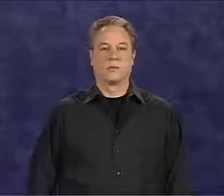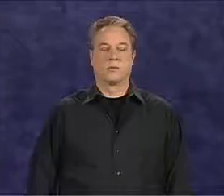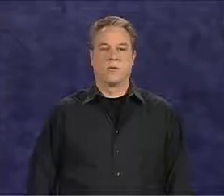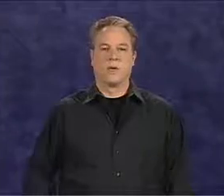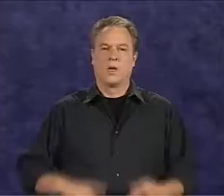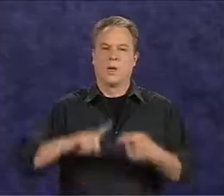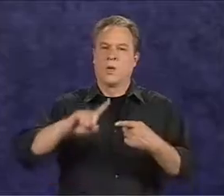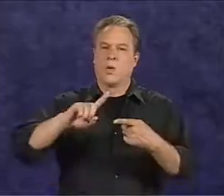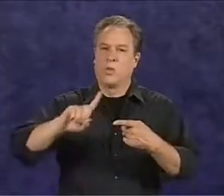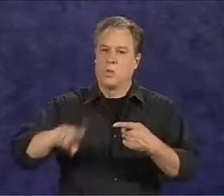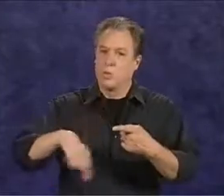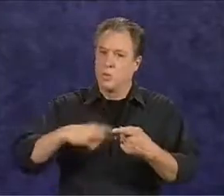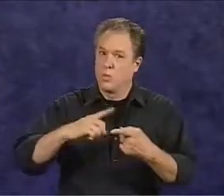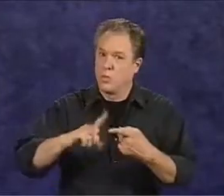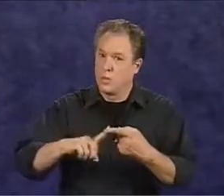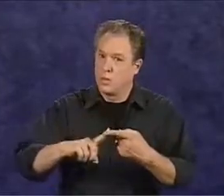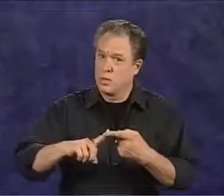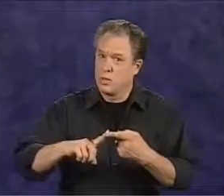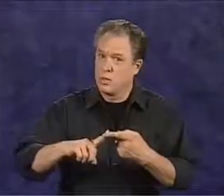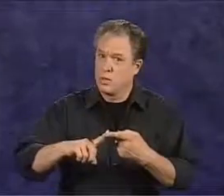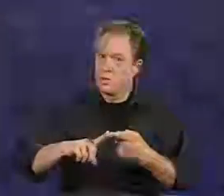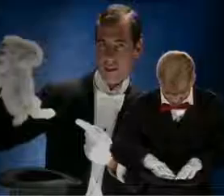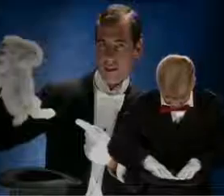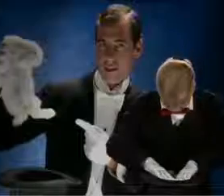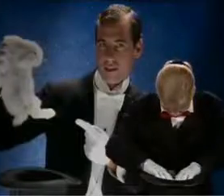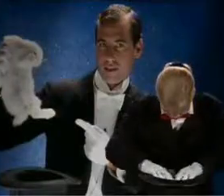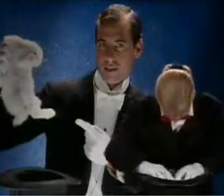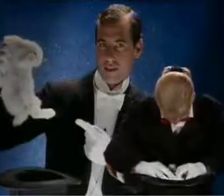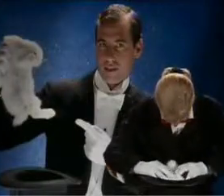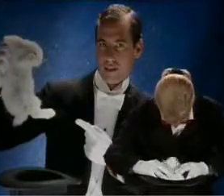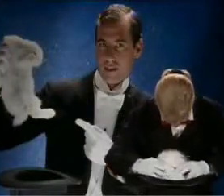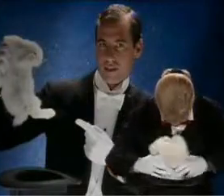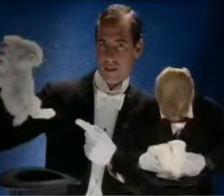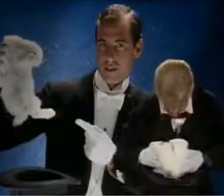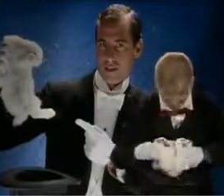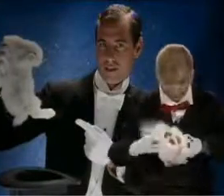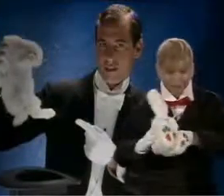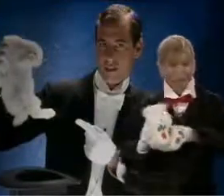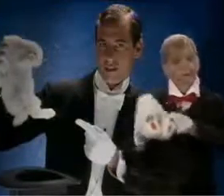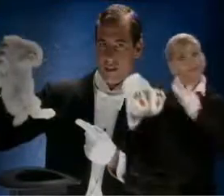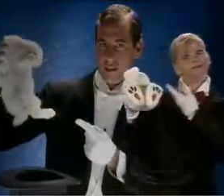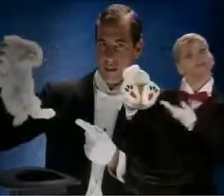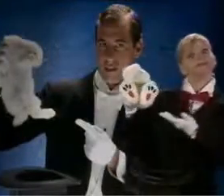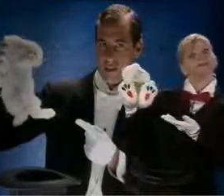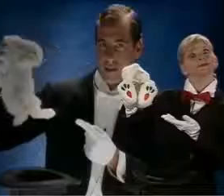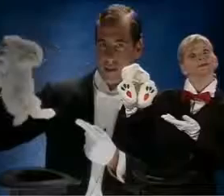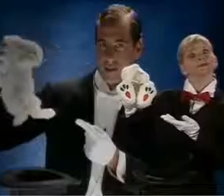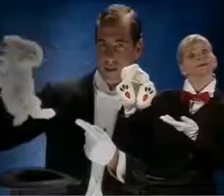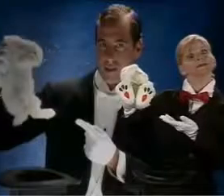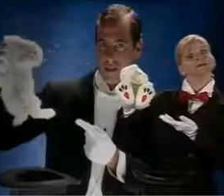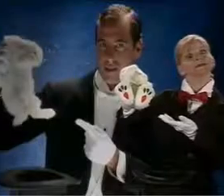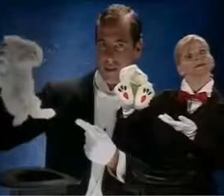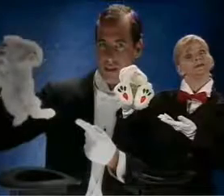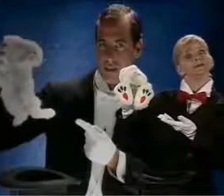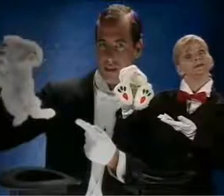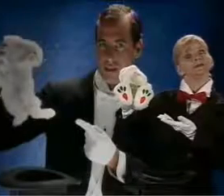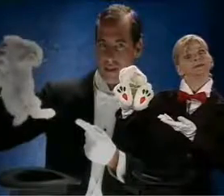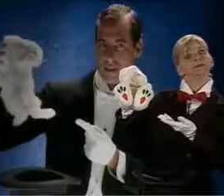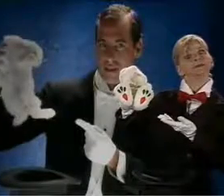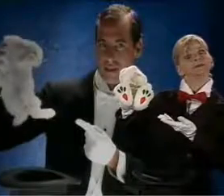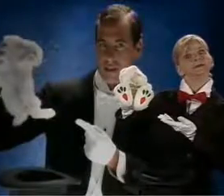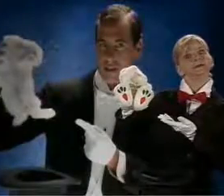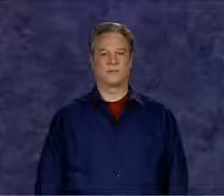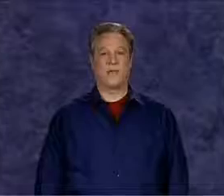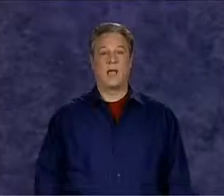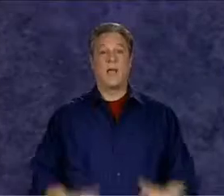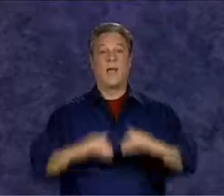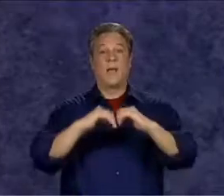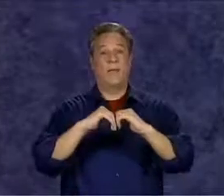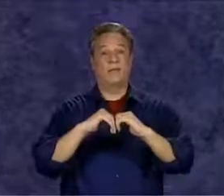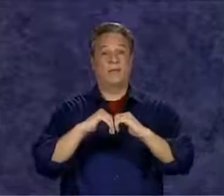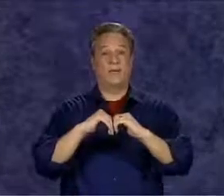picture